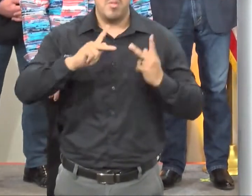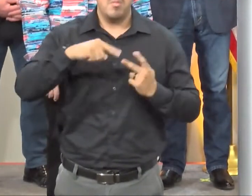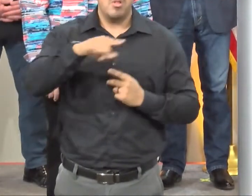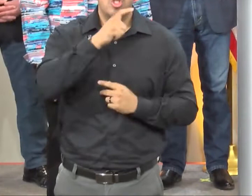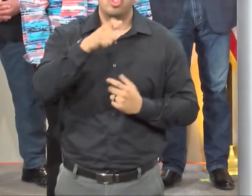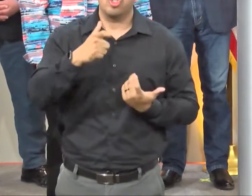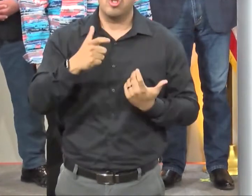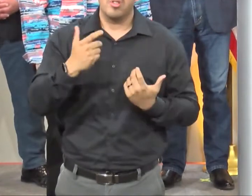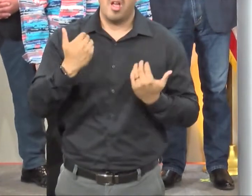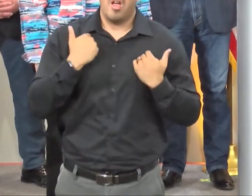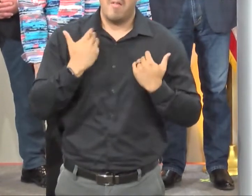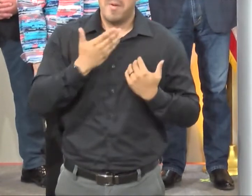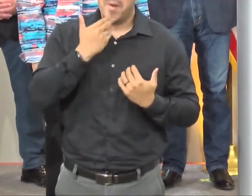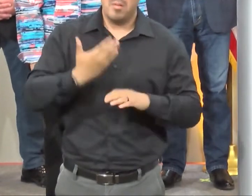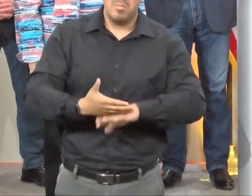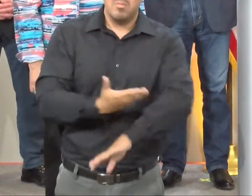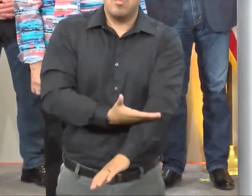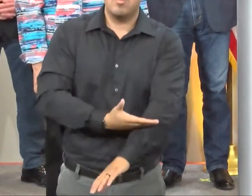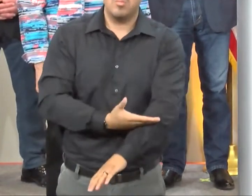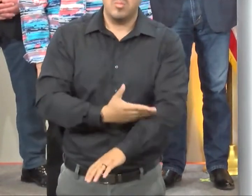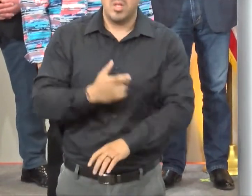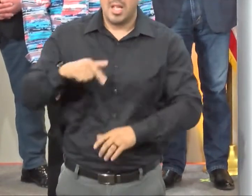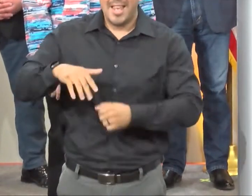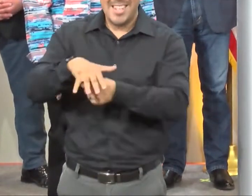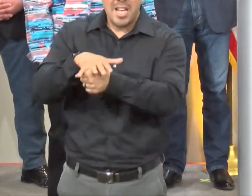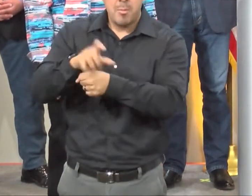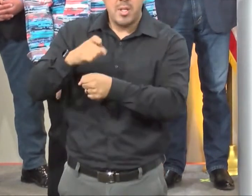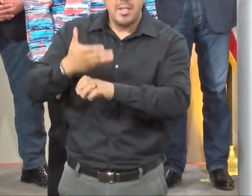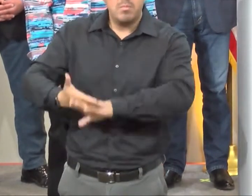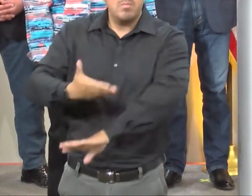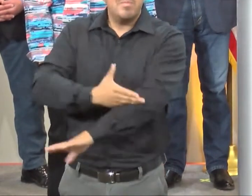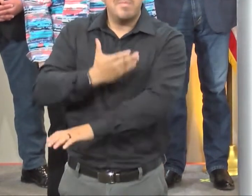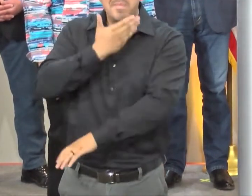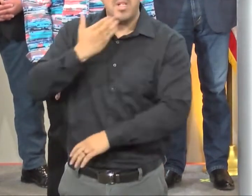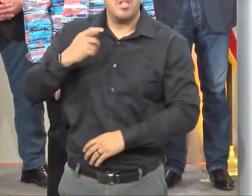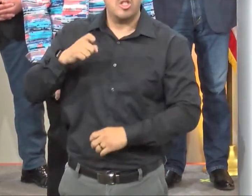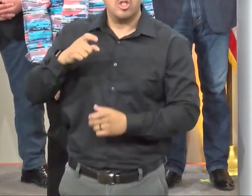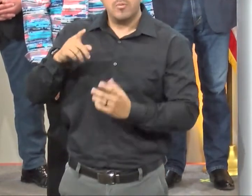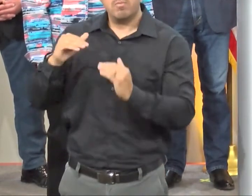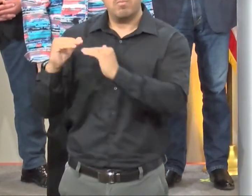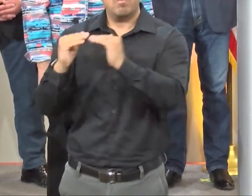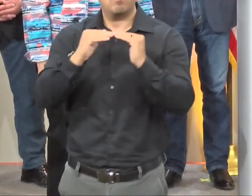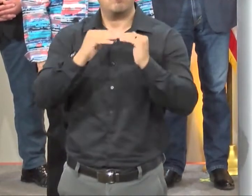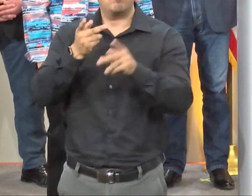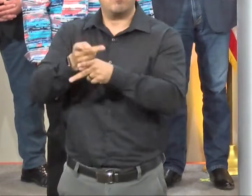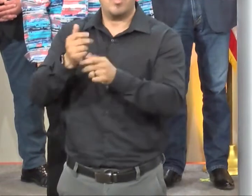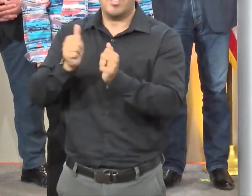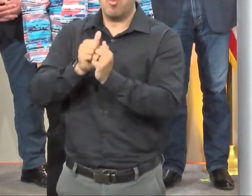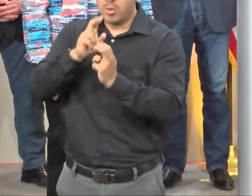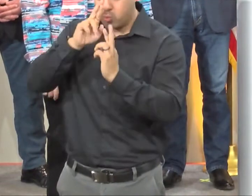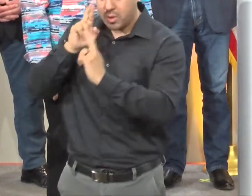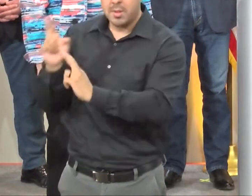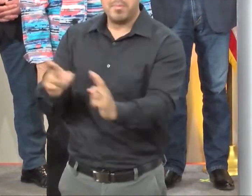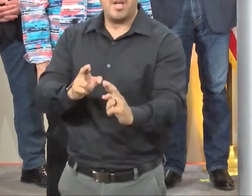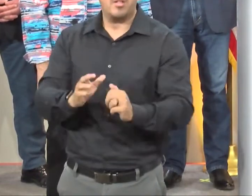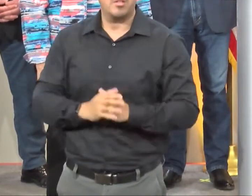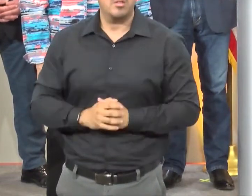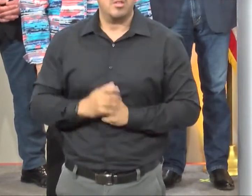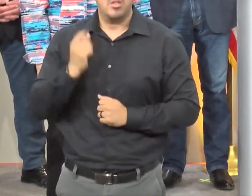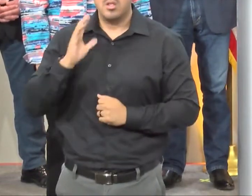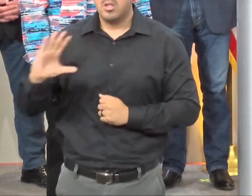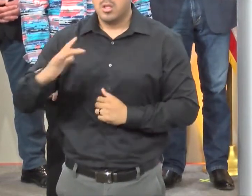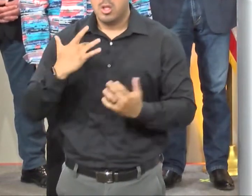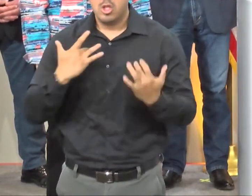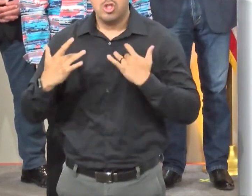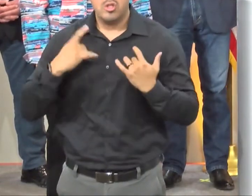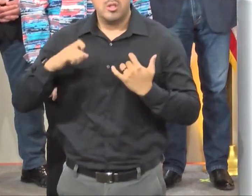better. These neighborhoods deserve better. They deserve to be treated equally and with respect. Their concerns should